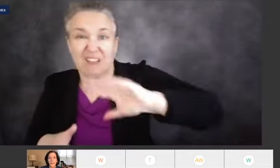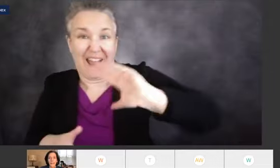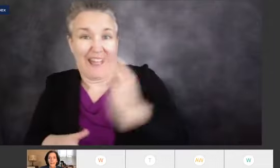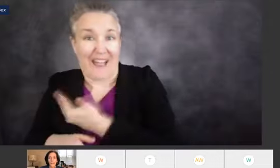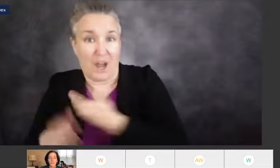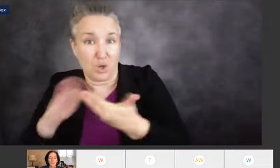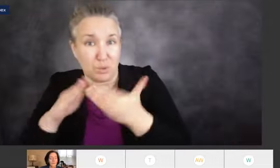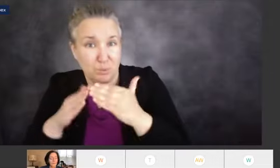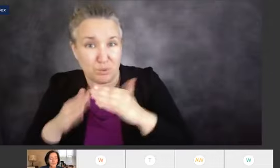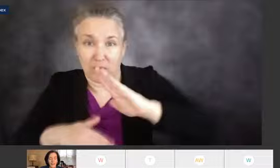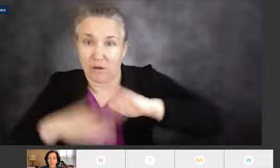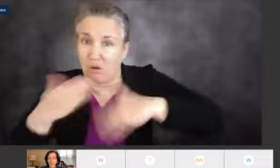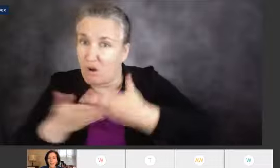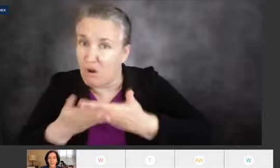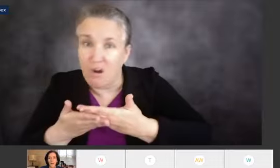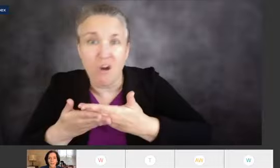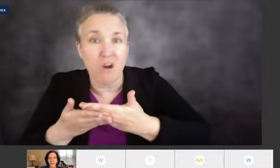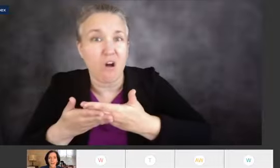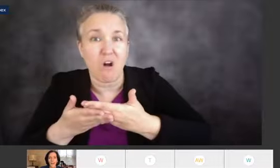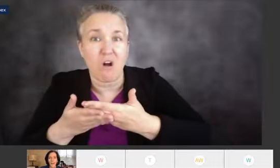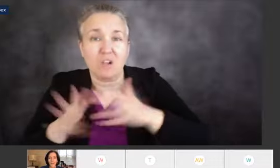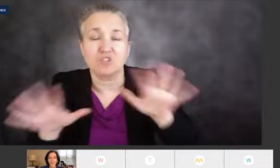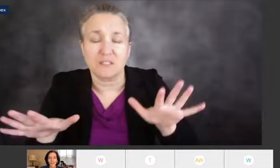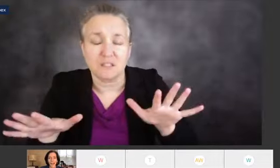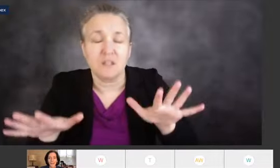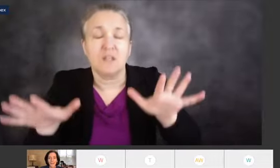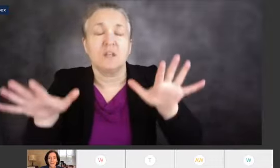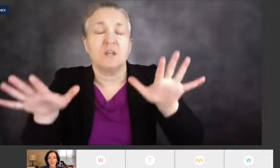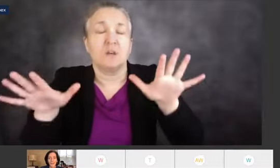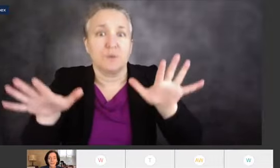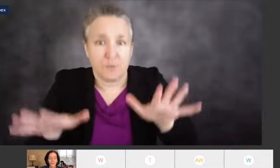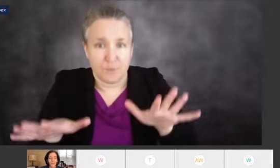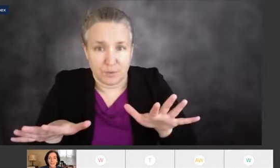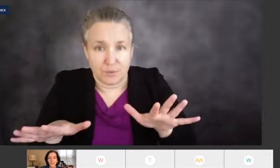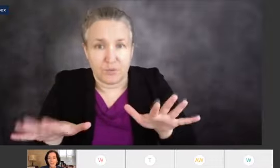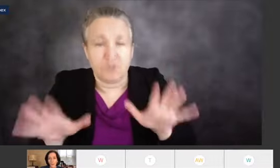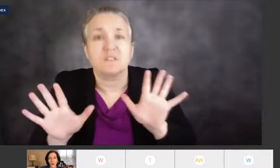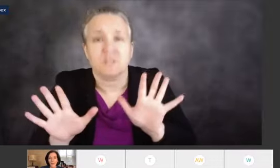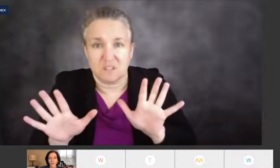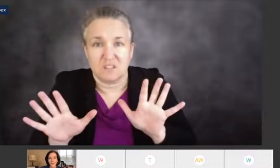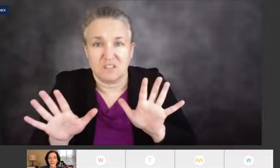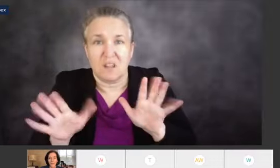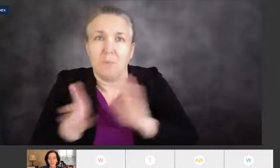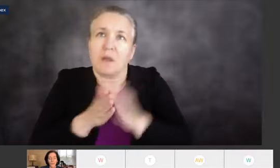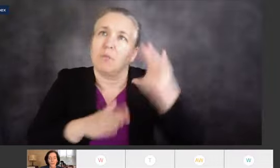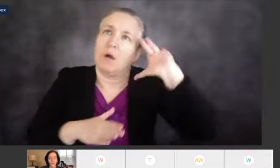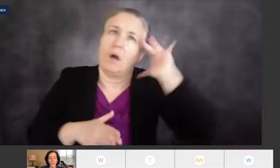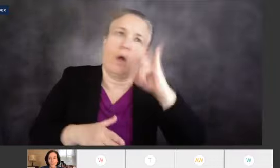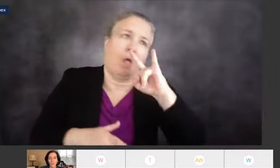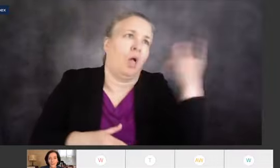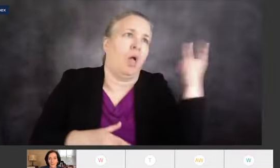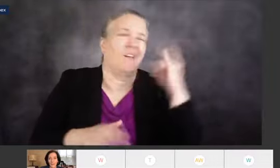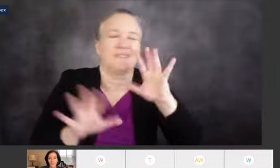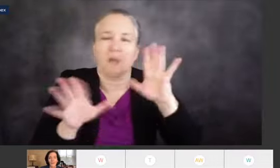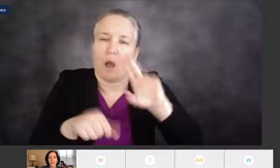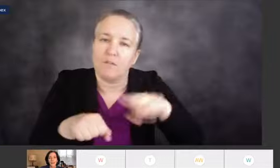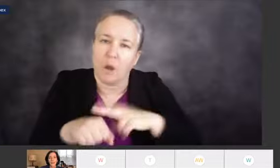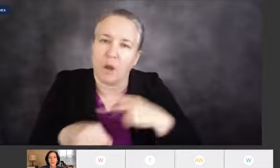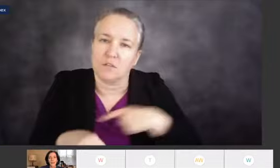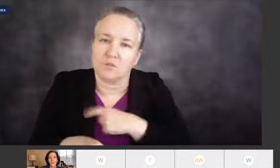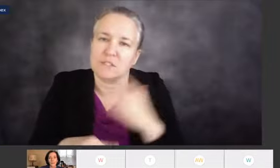community just taking a deep breath and not getting just fatigued from all of this, which of course everyone